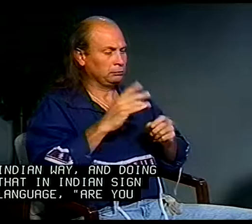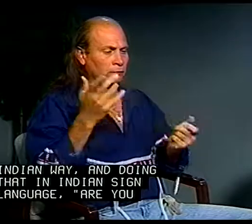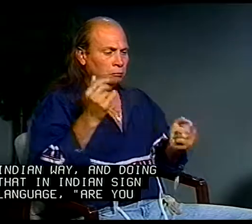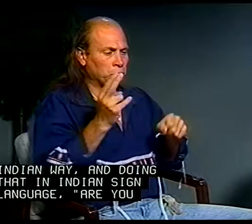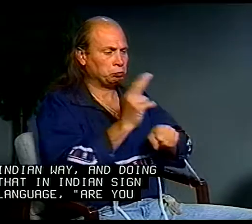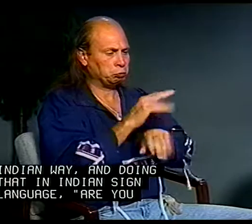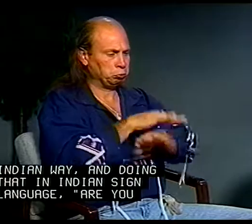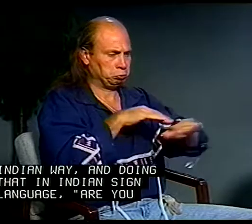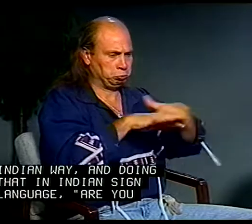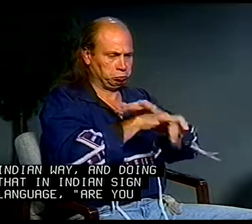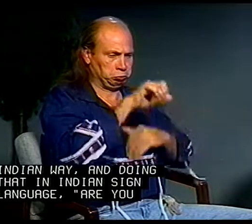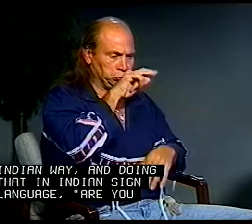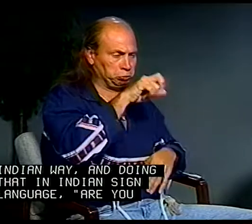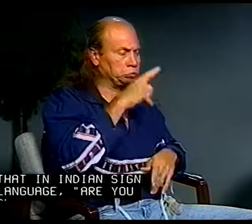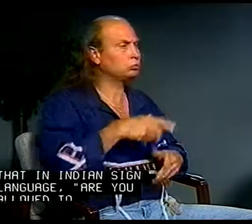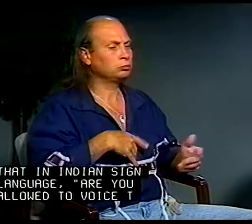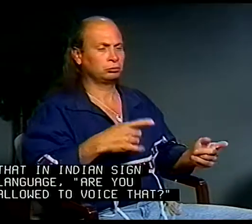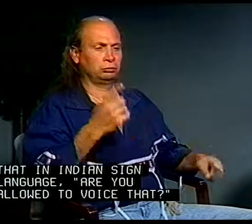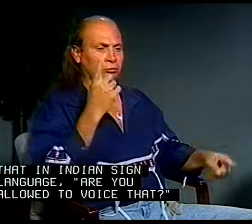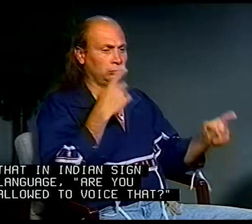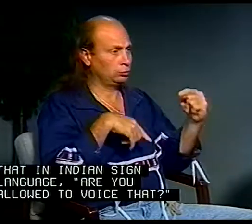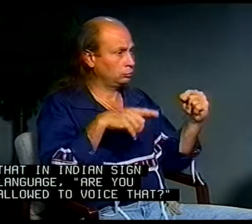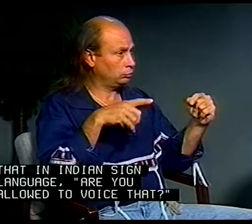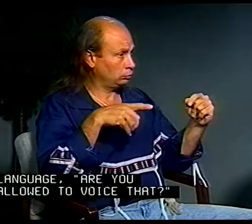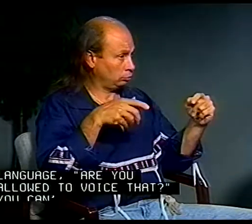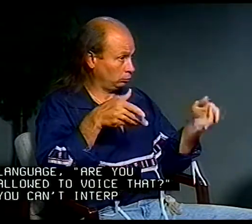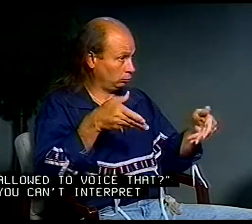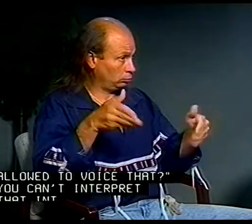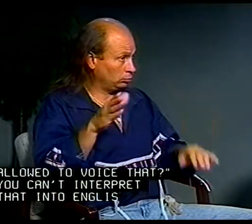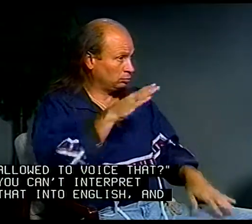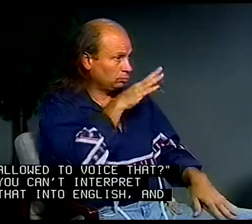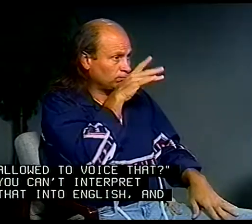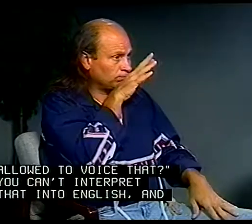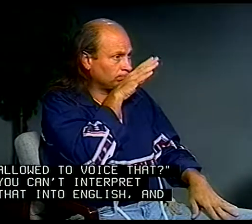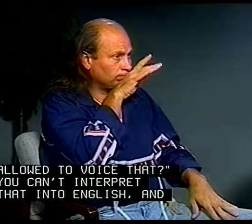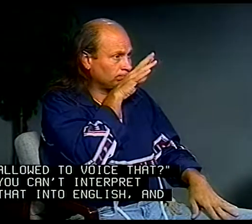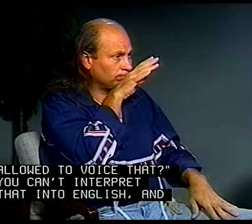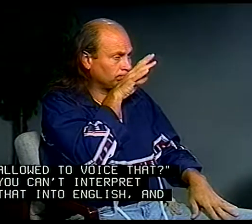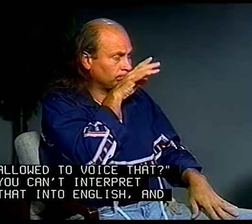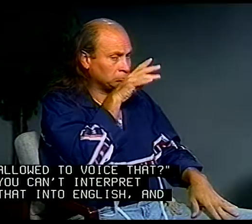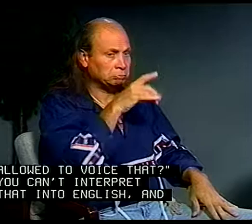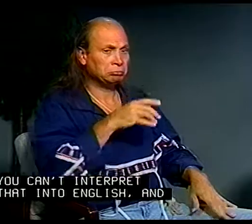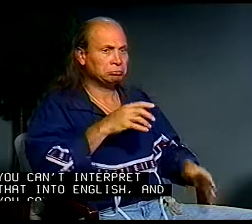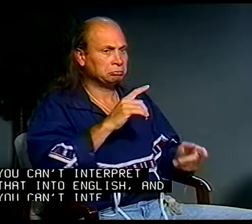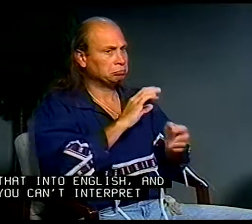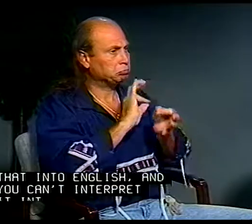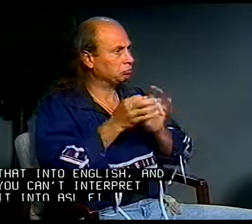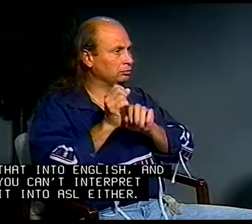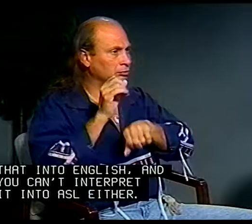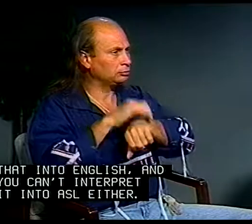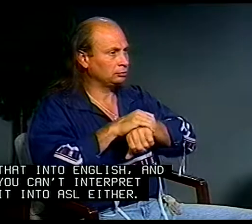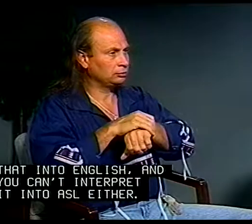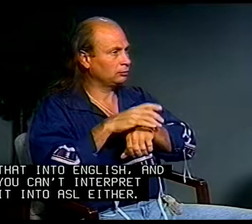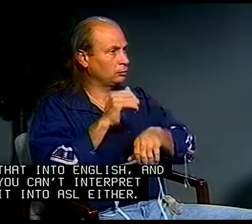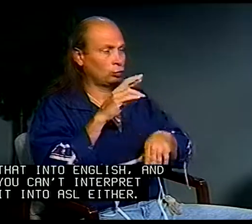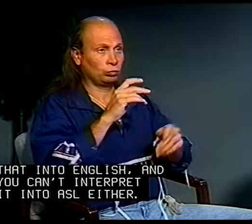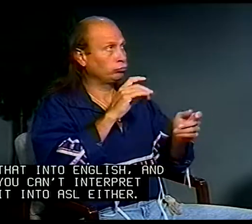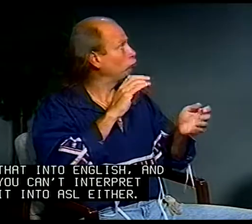and doing that in Indian sign language, are you allowed to voice that? You can't interpret it into English, and you can't interpret